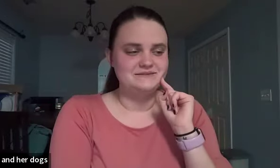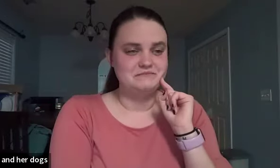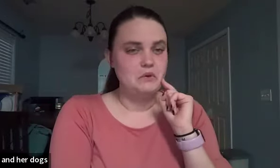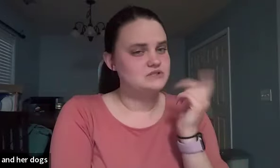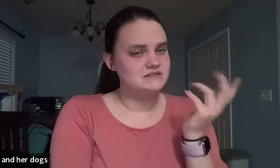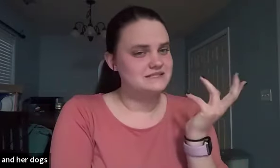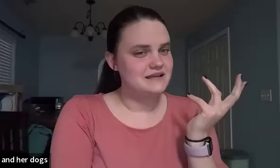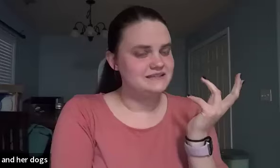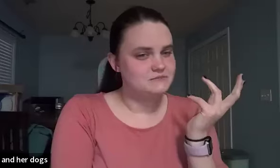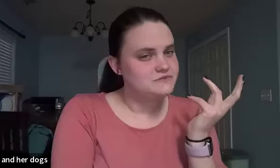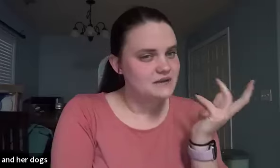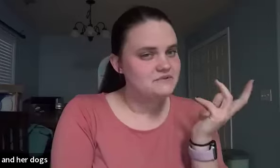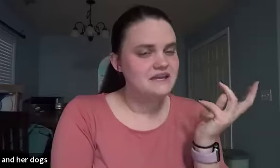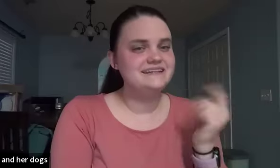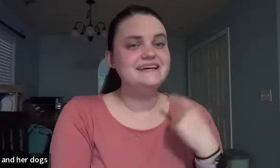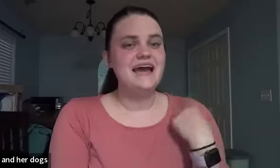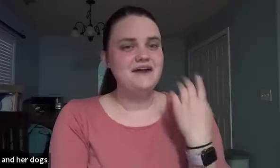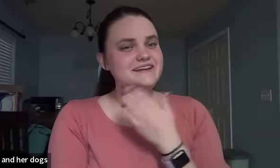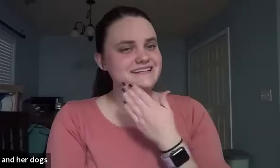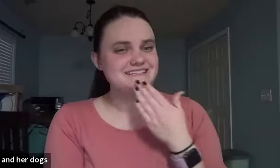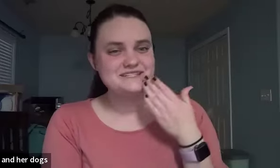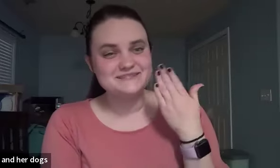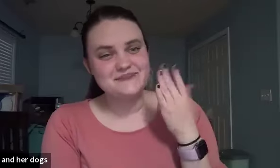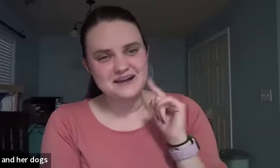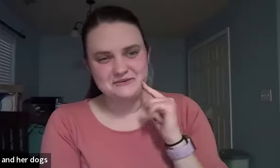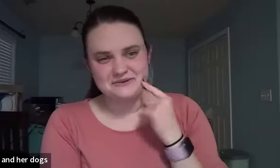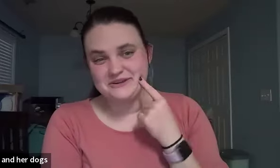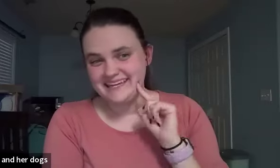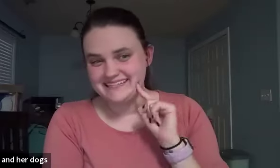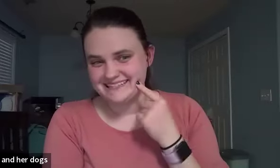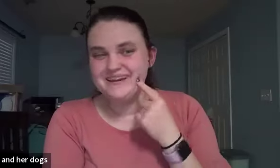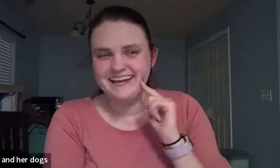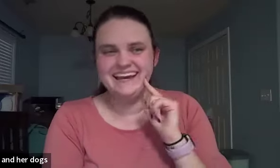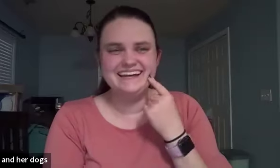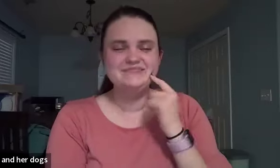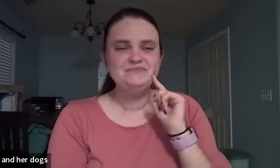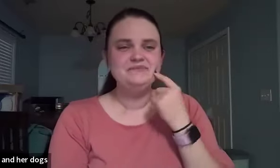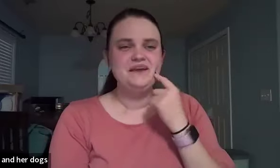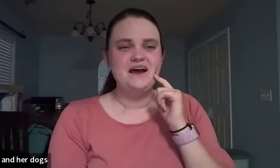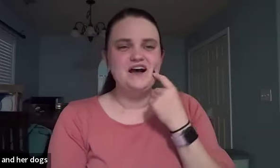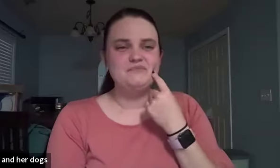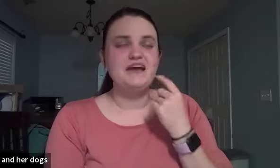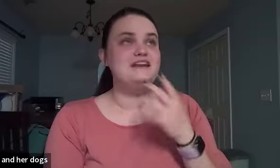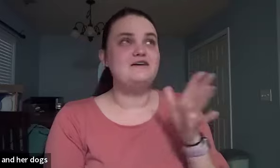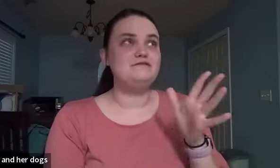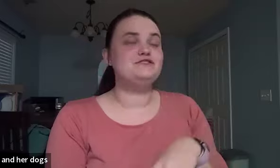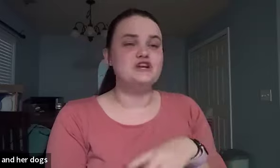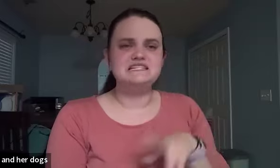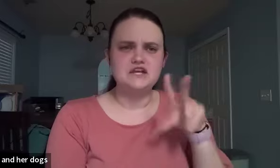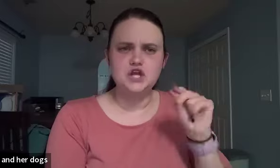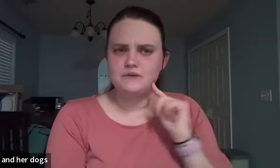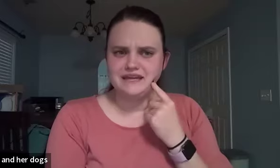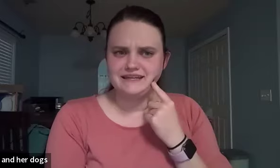because most of us like some type of candy, having a nice little smile with your candy. And now if you're trying to say like no